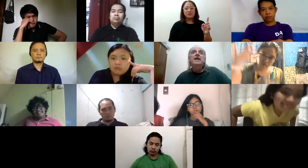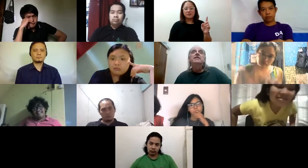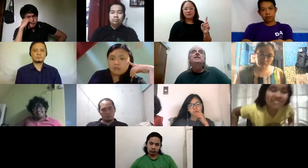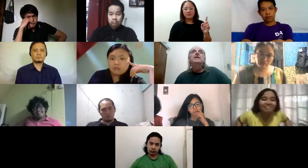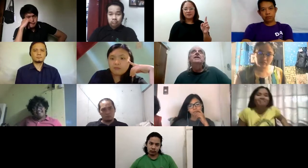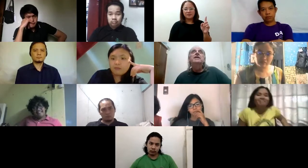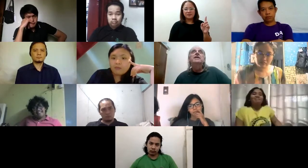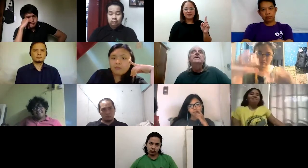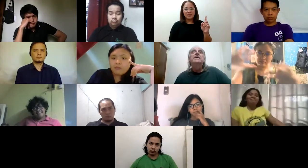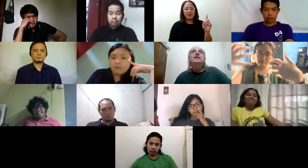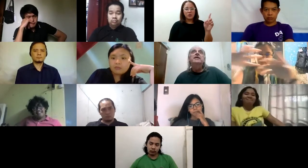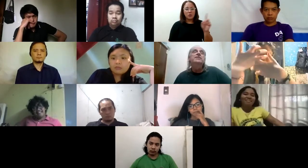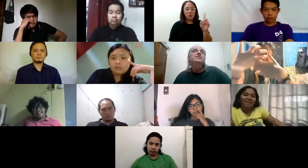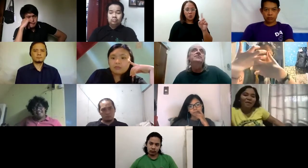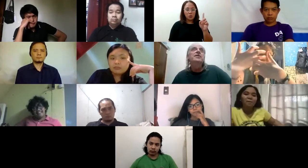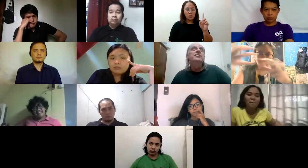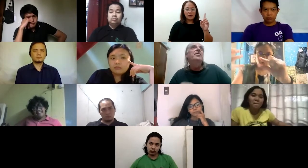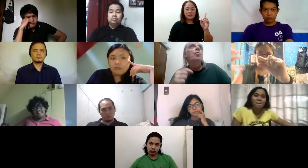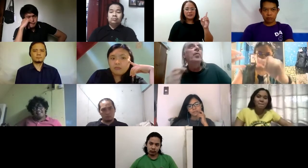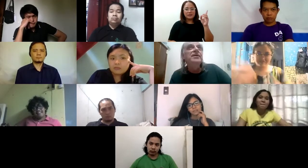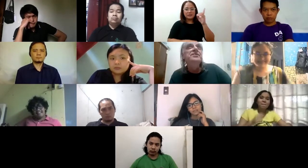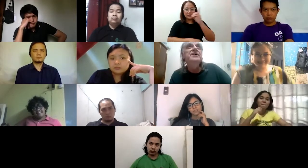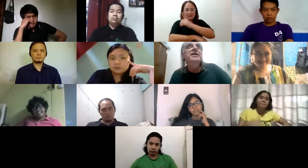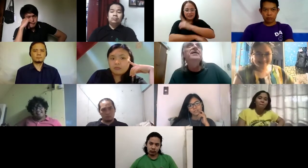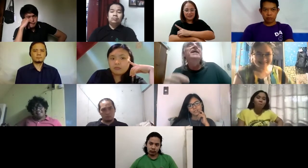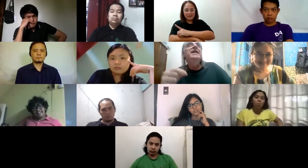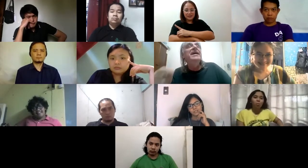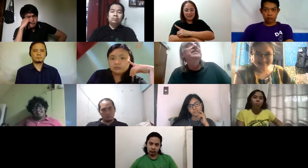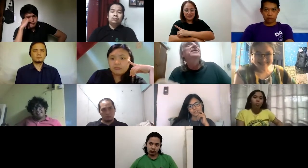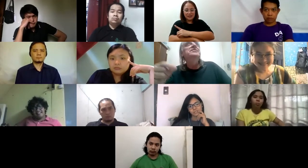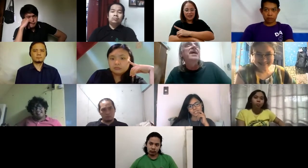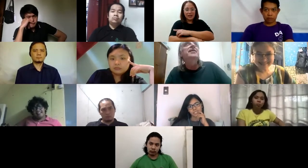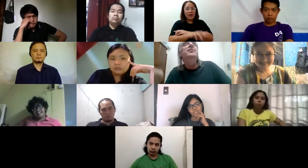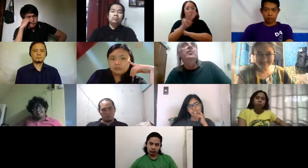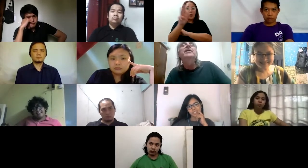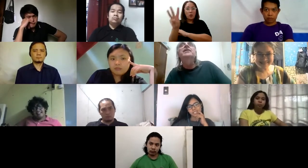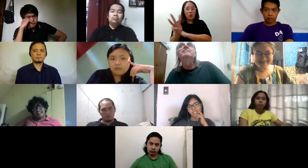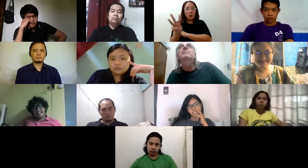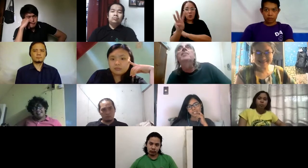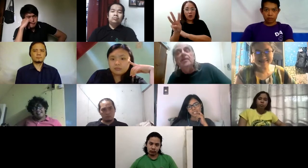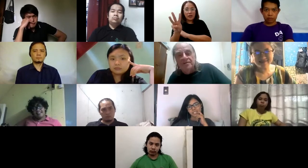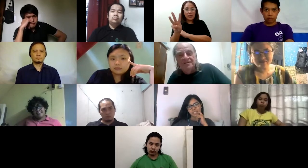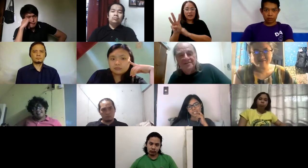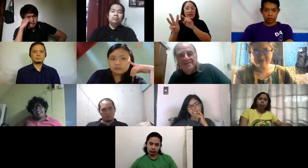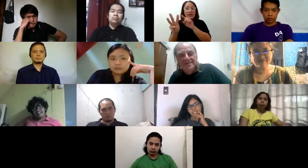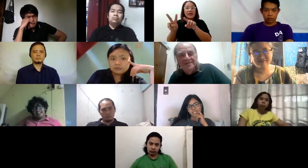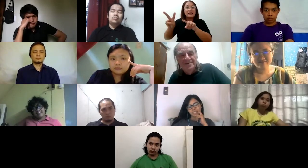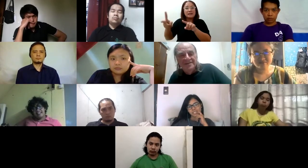date is the Wednesday in the second week of the month?